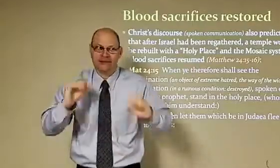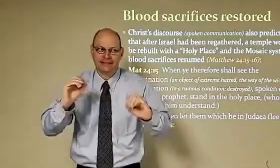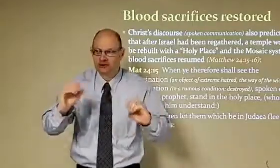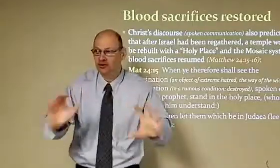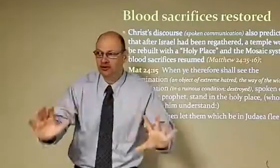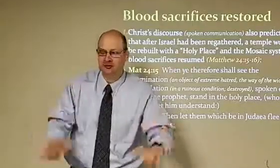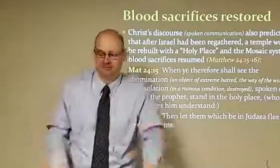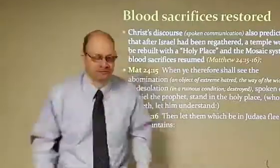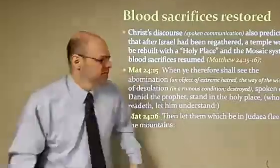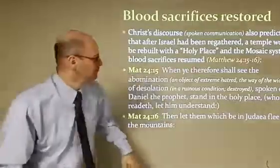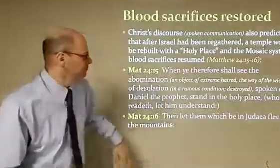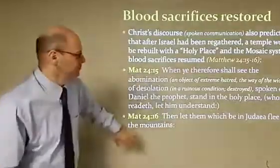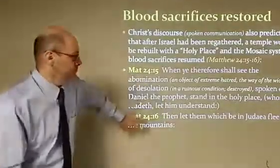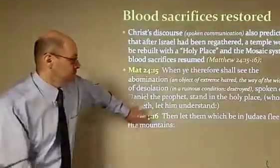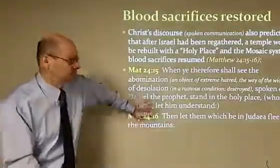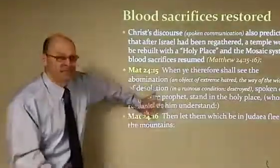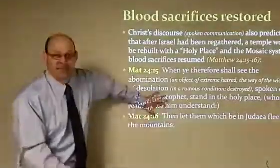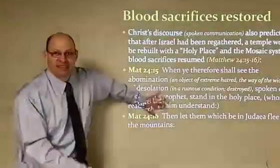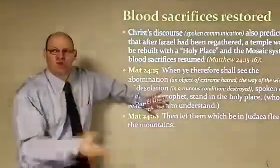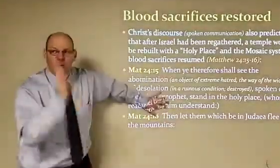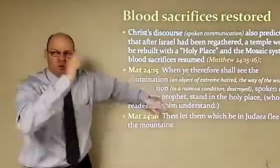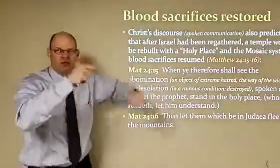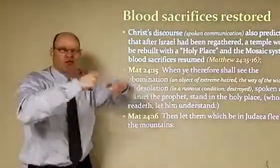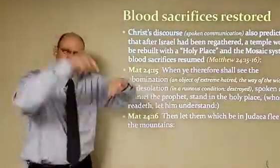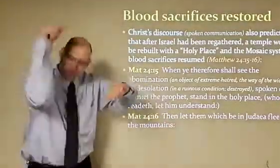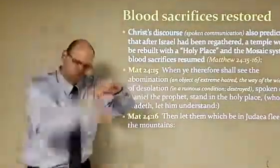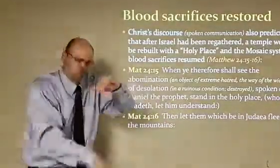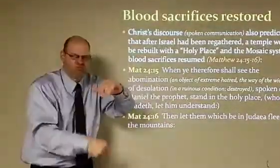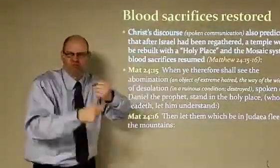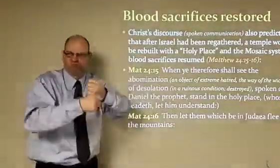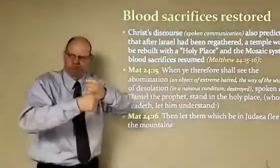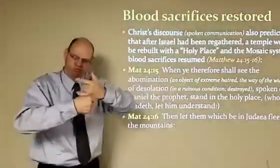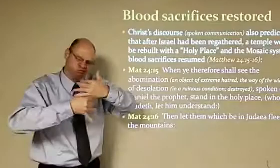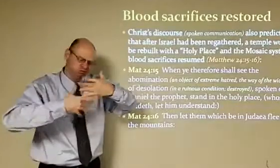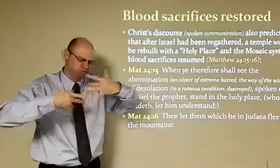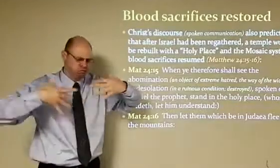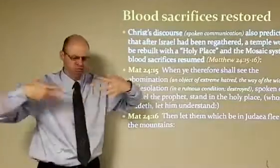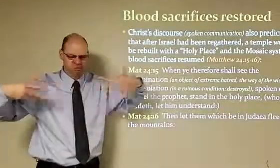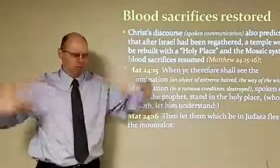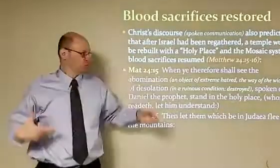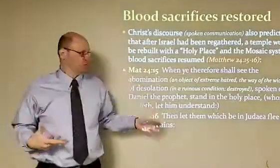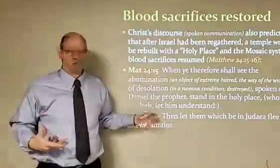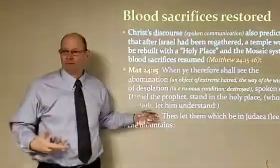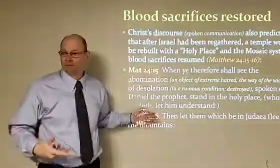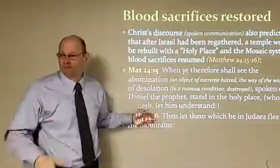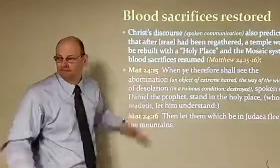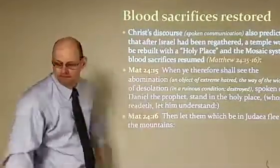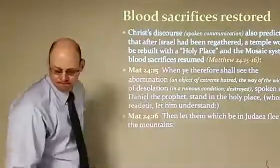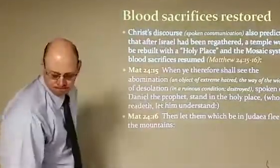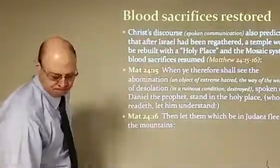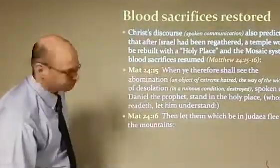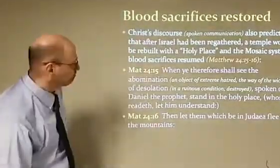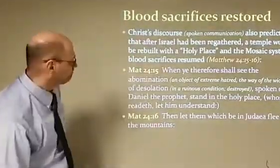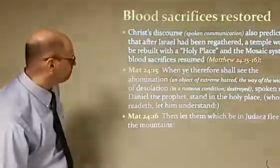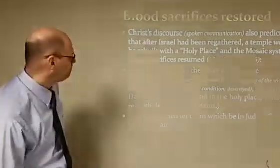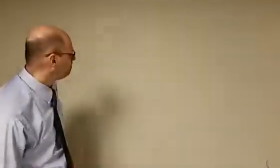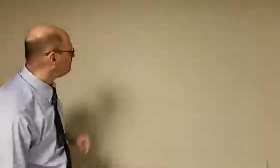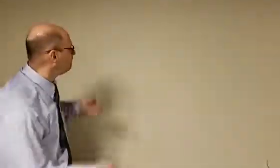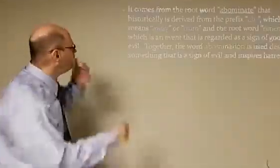cooperate so I can teach this. We'll cover it in Revelation study Wednesday night. We're going to expand the scripture